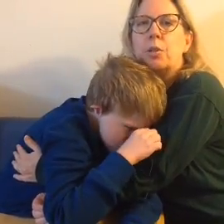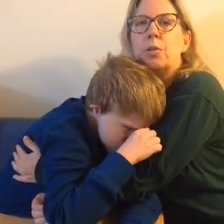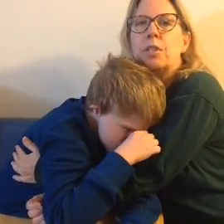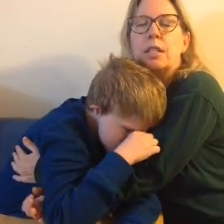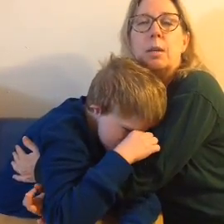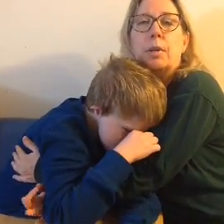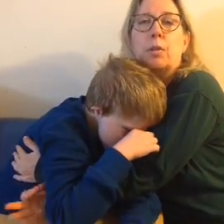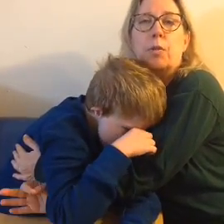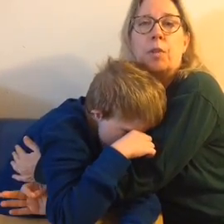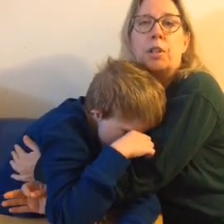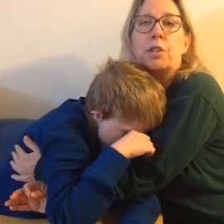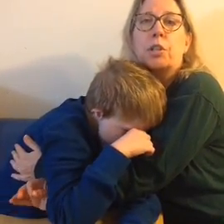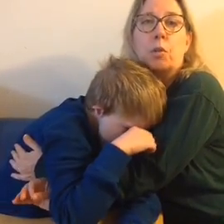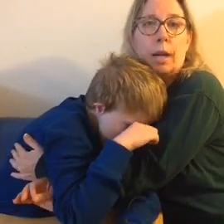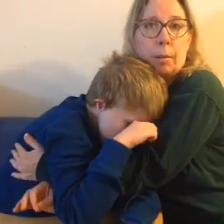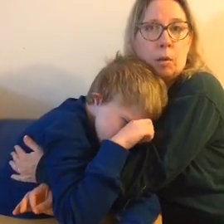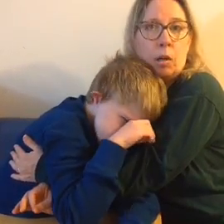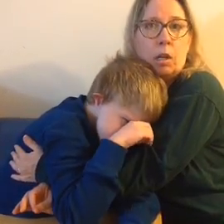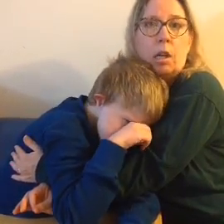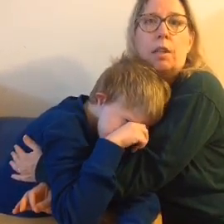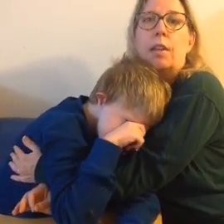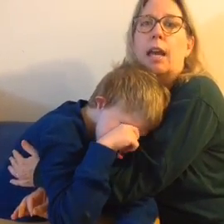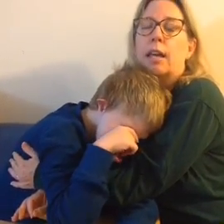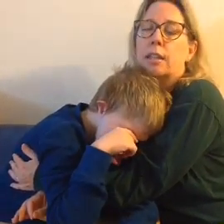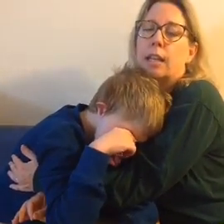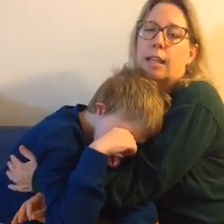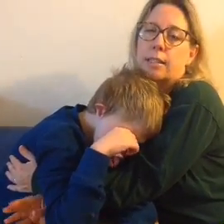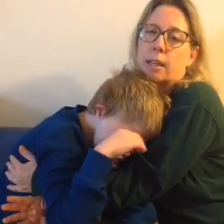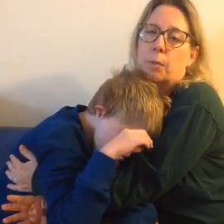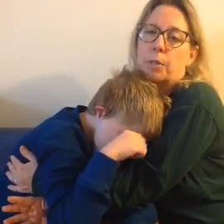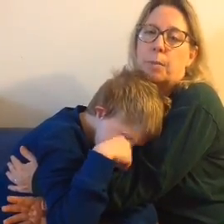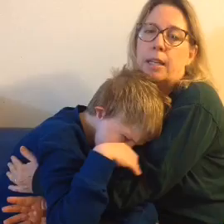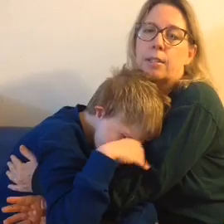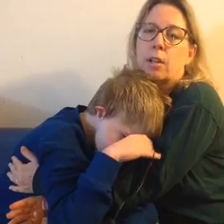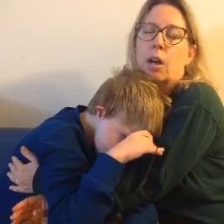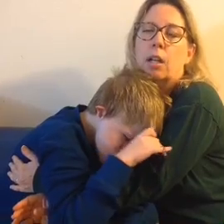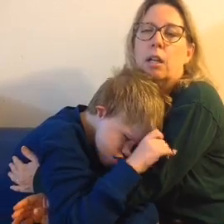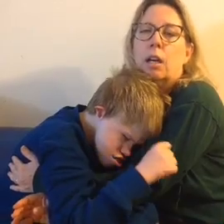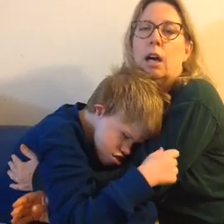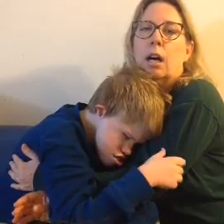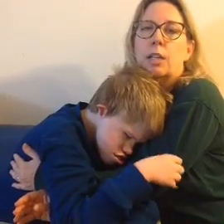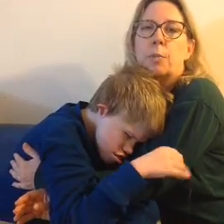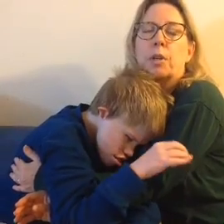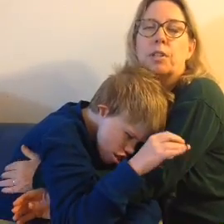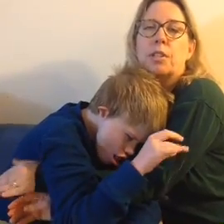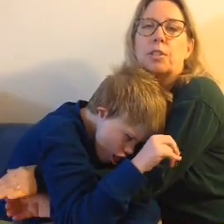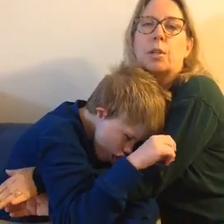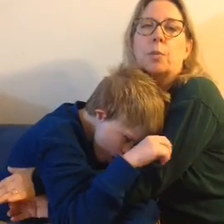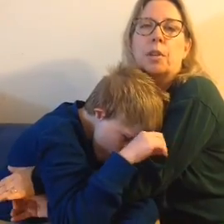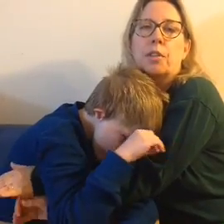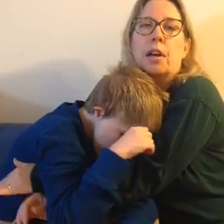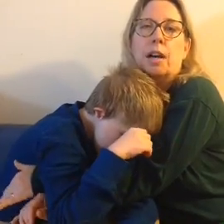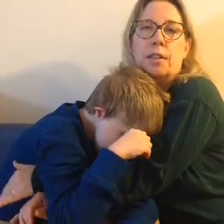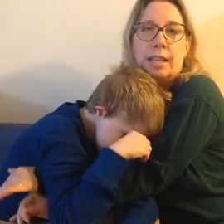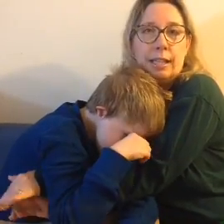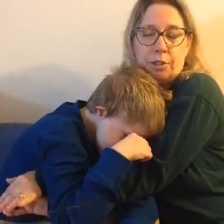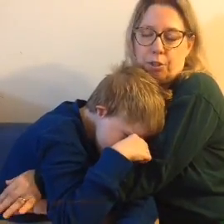the typical French grammar that the ASL was based on. It's more consistent with the English